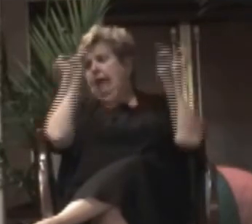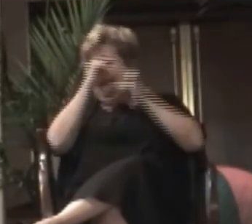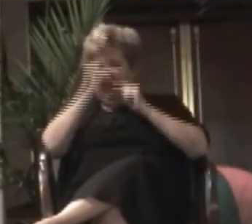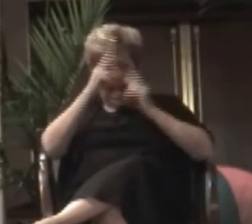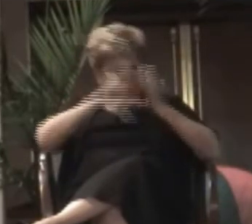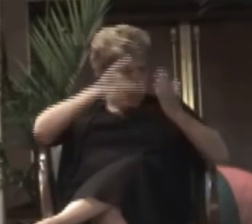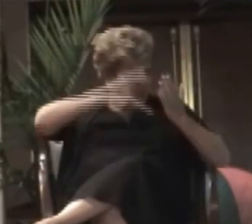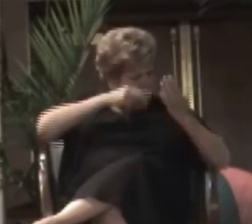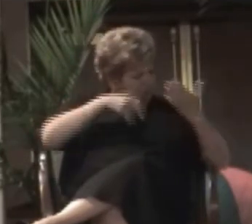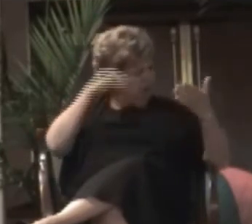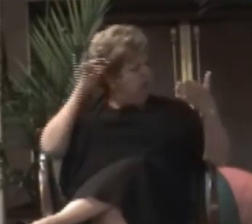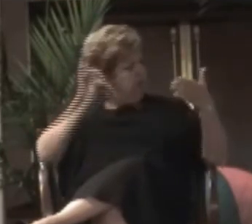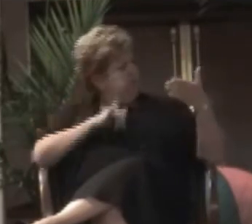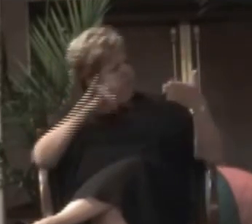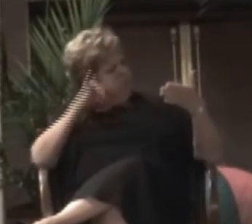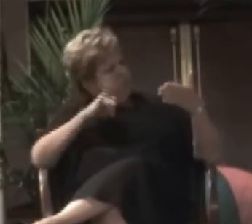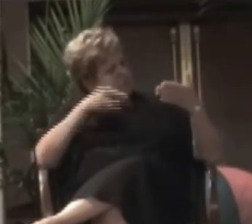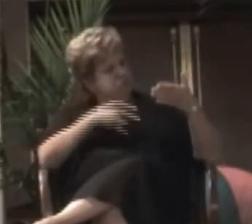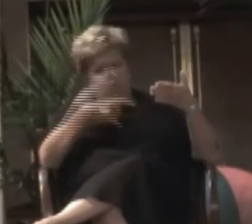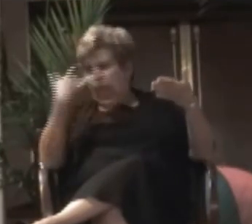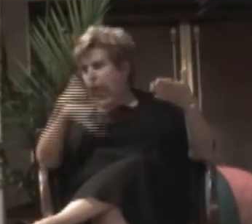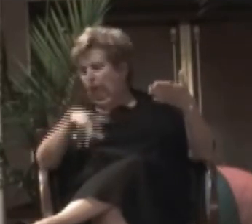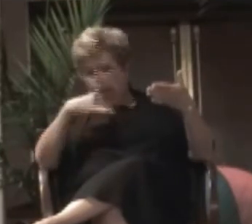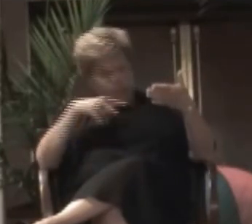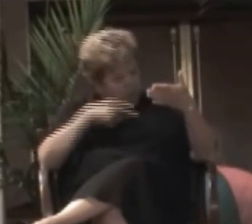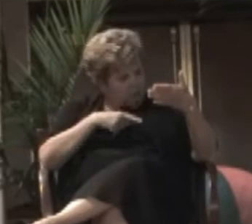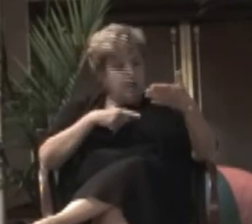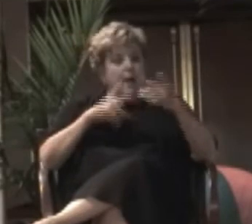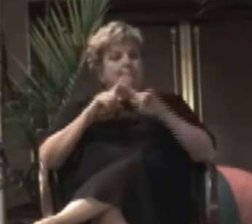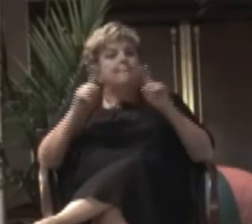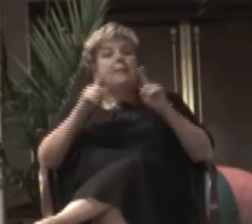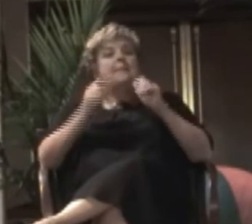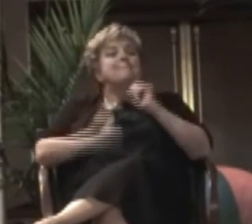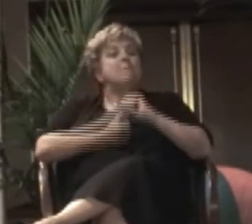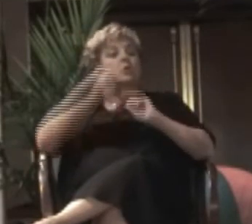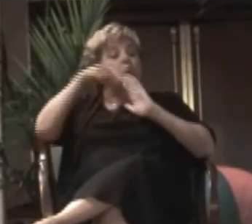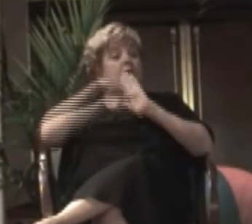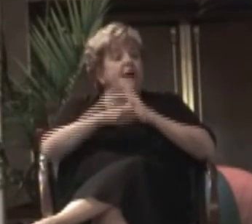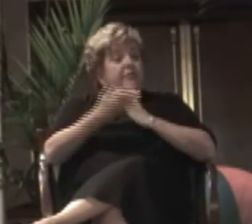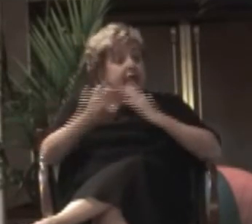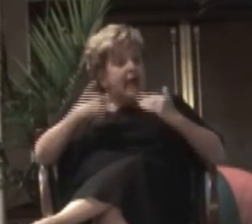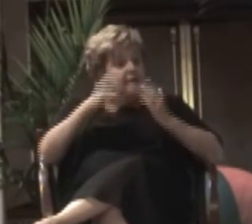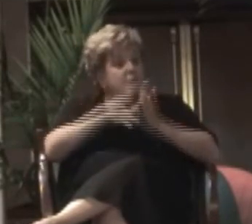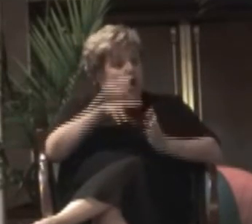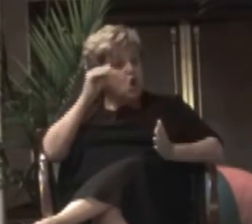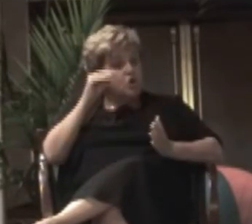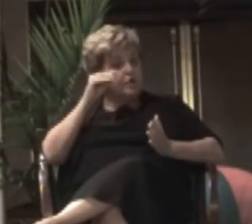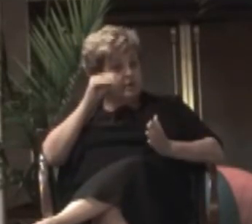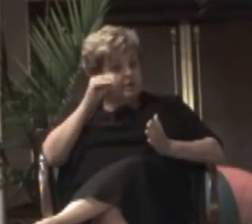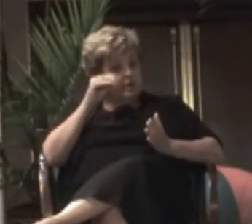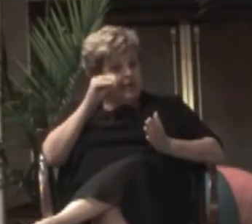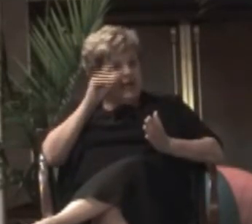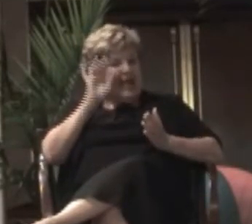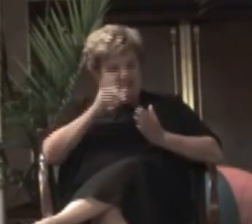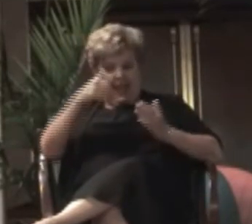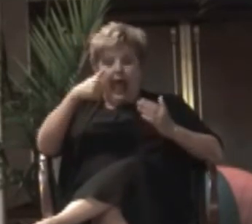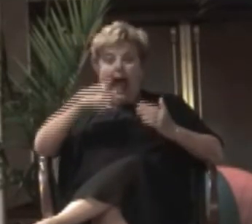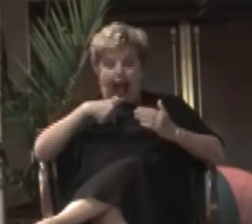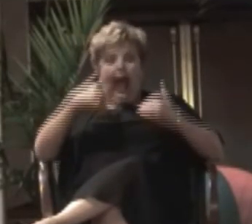all that kind of stuff. The most profound thing I've ever learned about alcoholism is that I have it. And I don't need